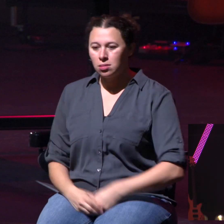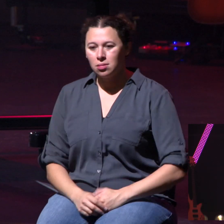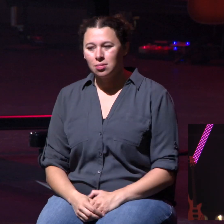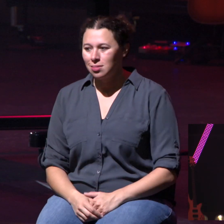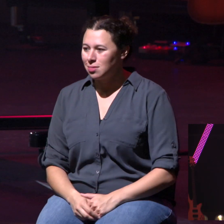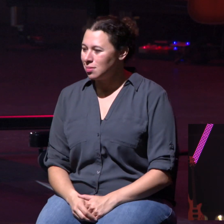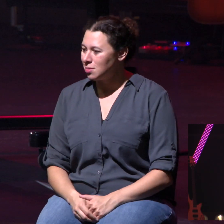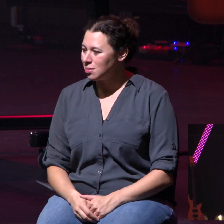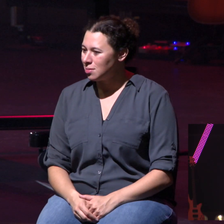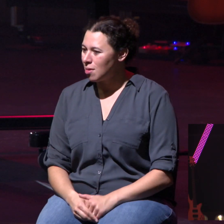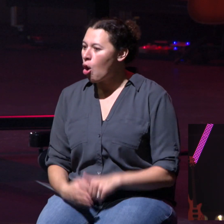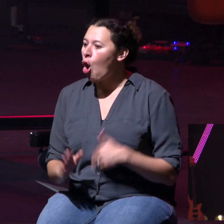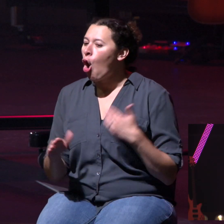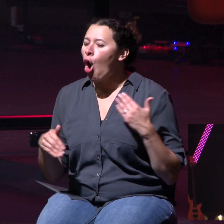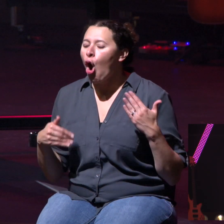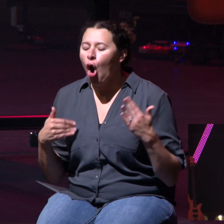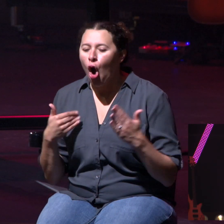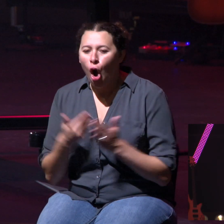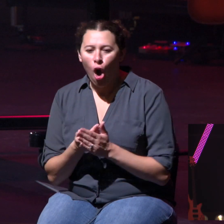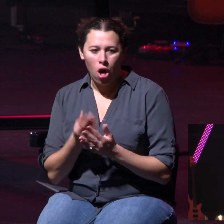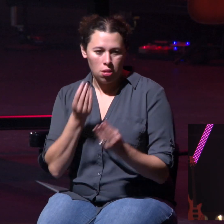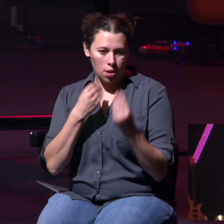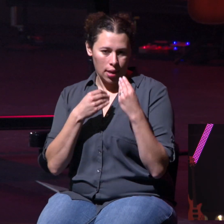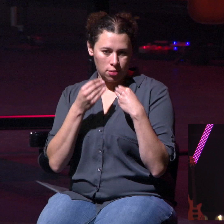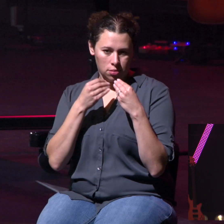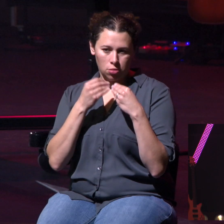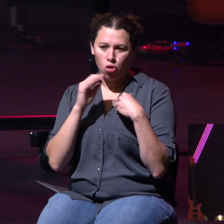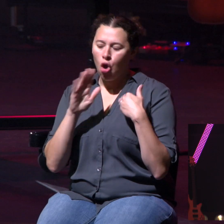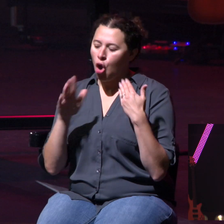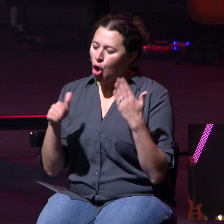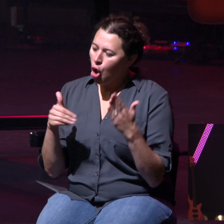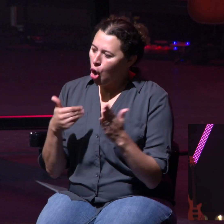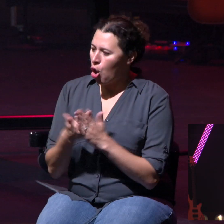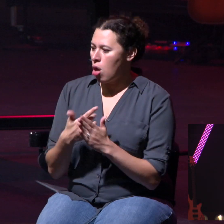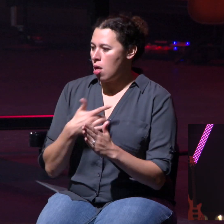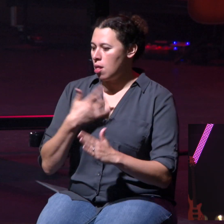They all ate and they were satisfied.